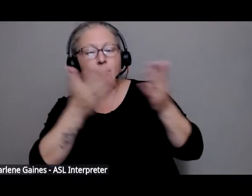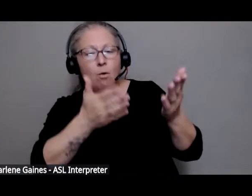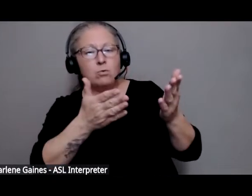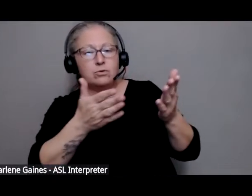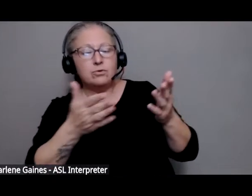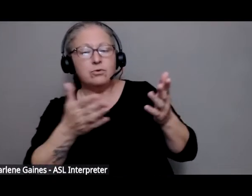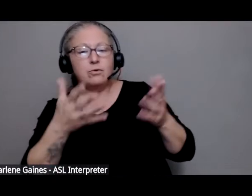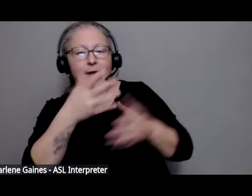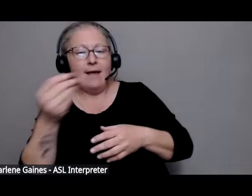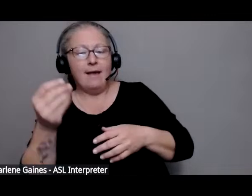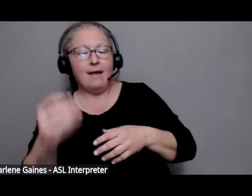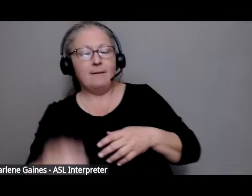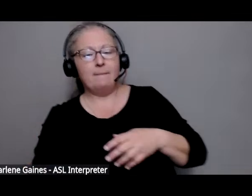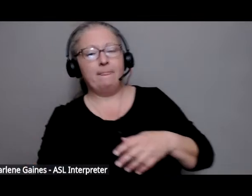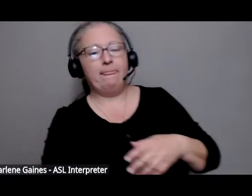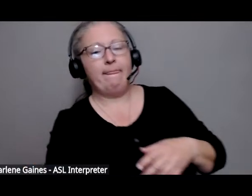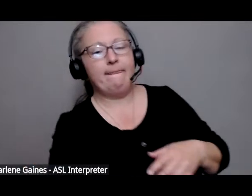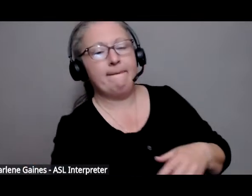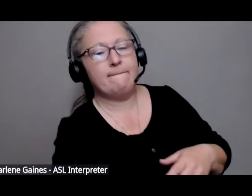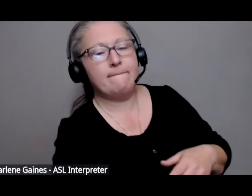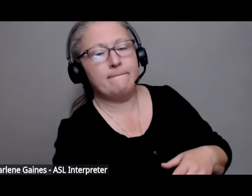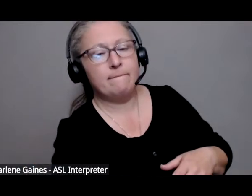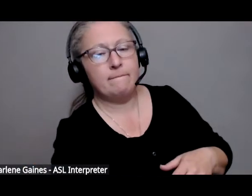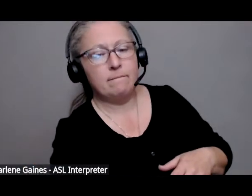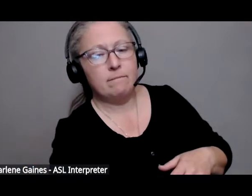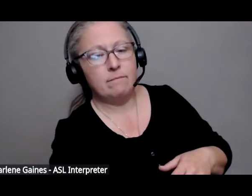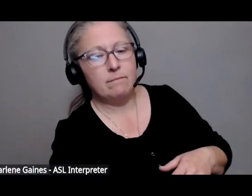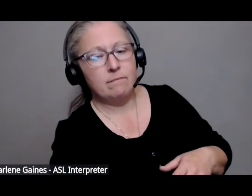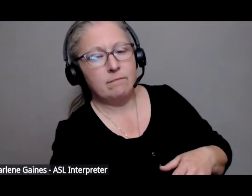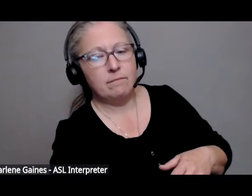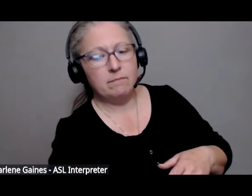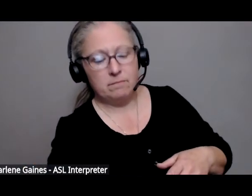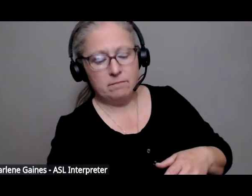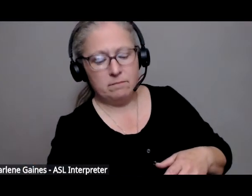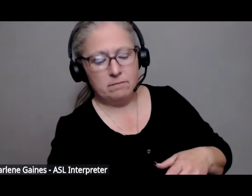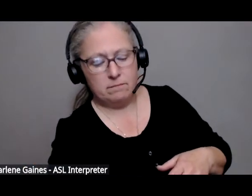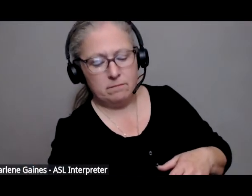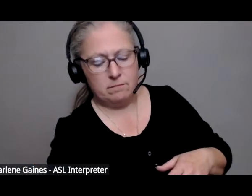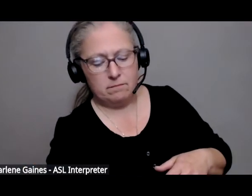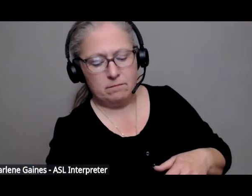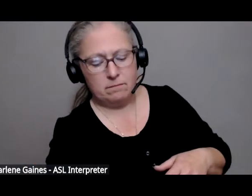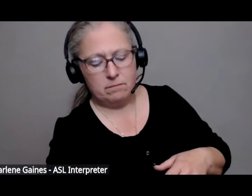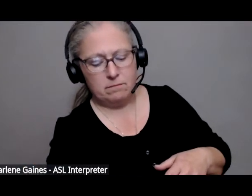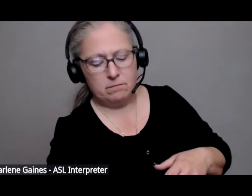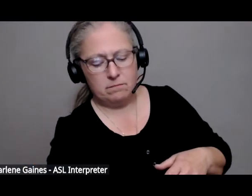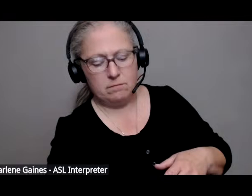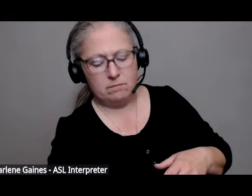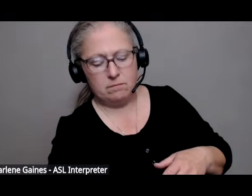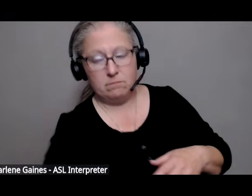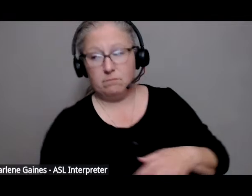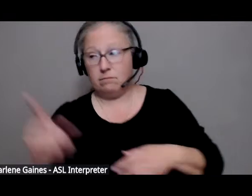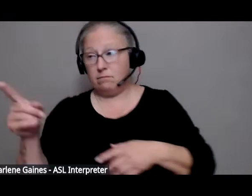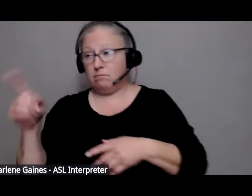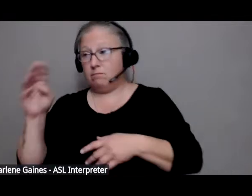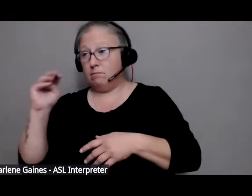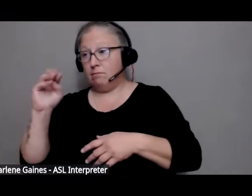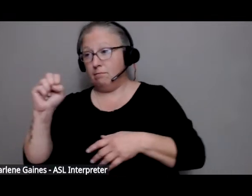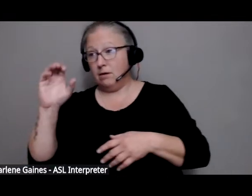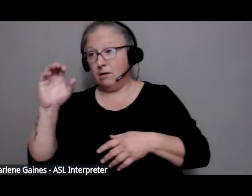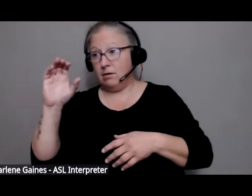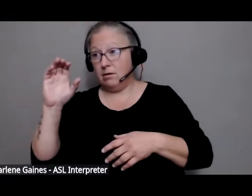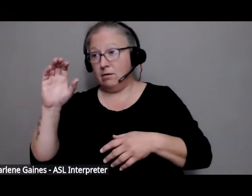And so this is just for information, unless Carlo, you wanted to say anything? Okay. Got